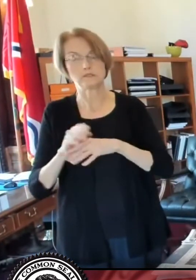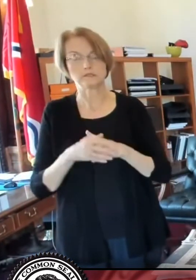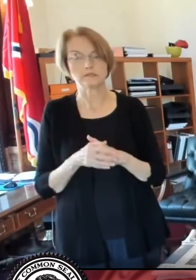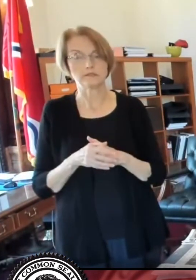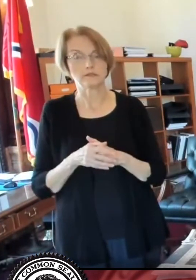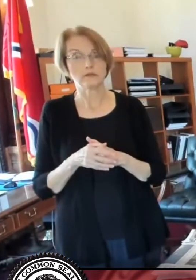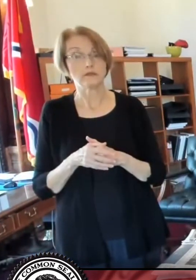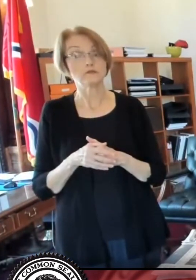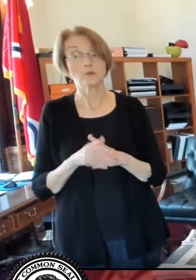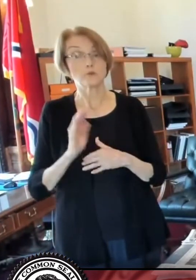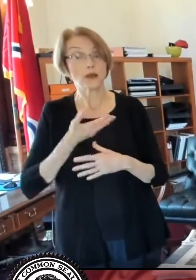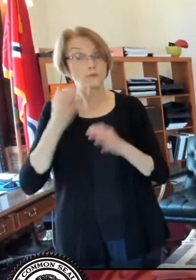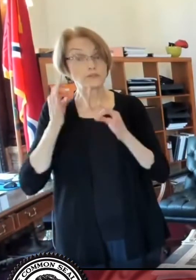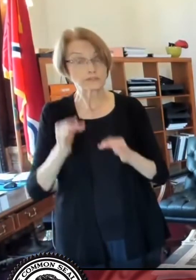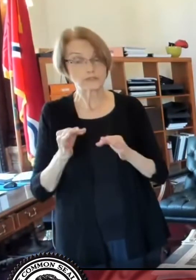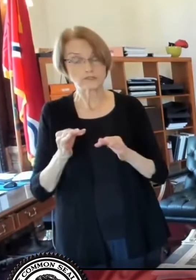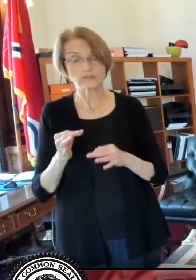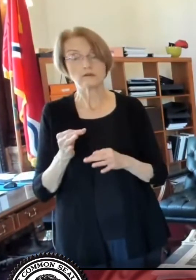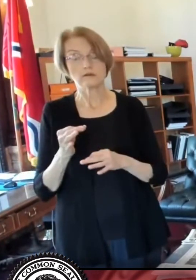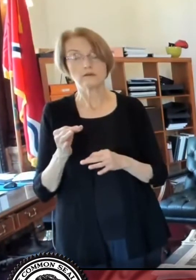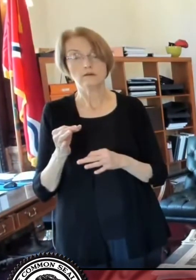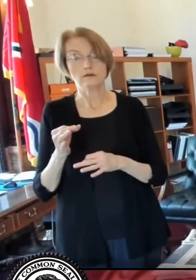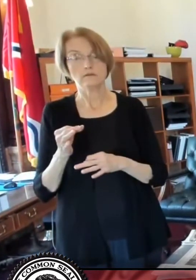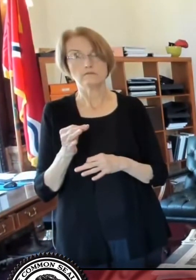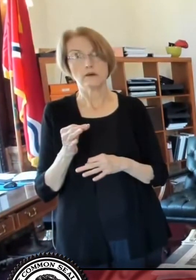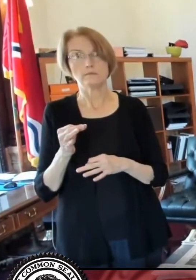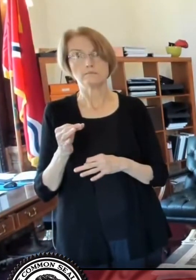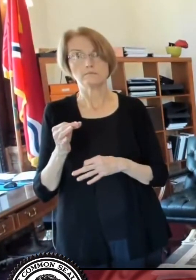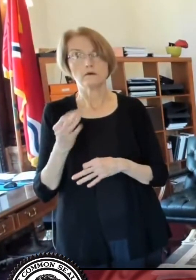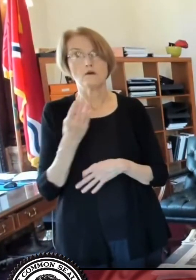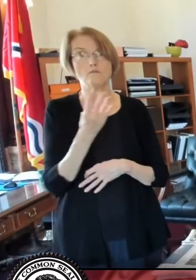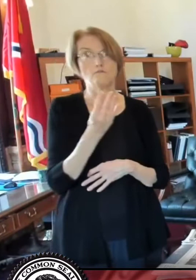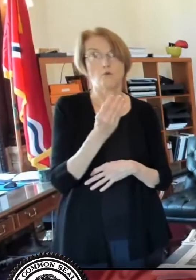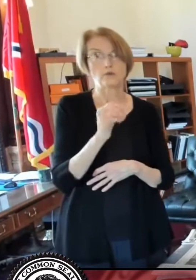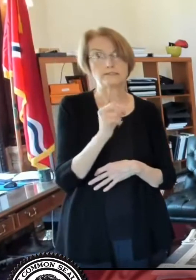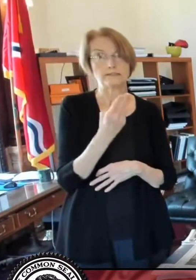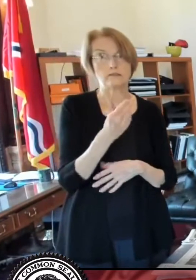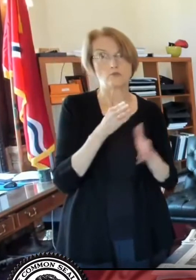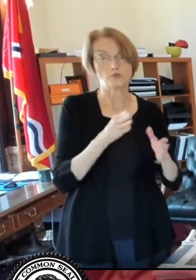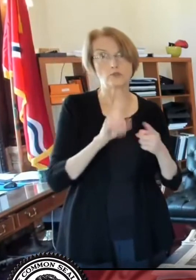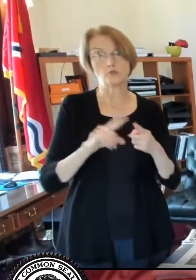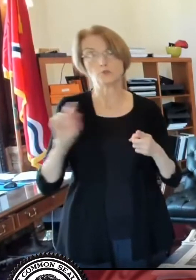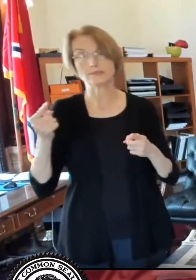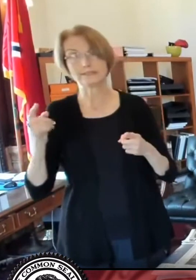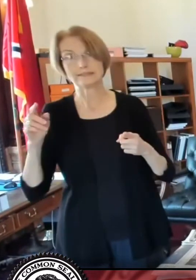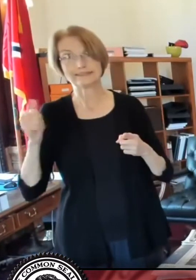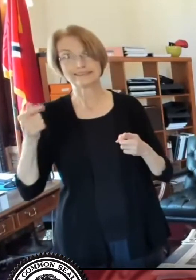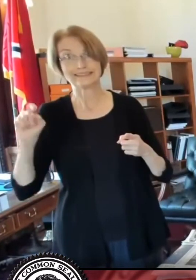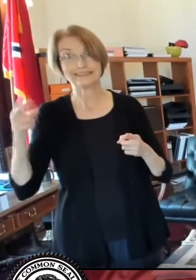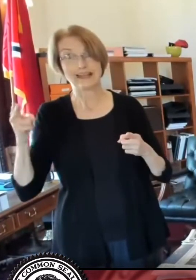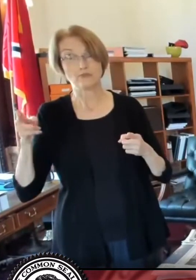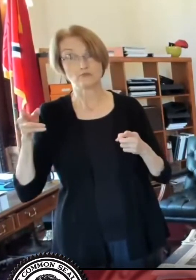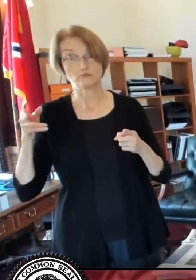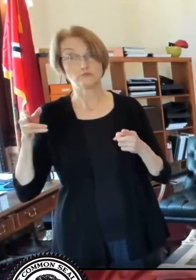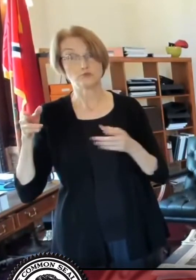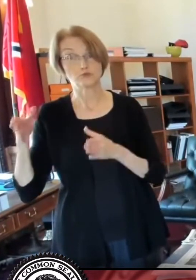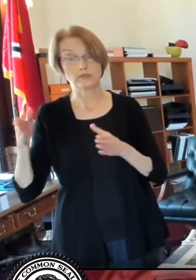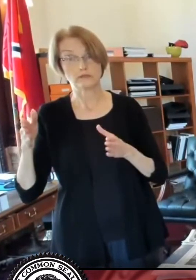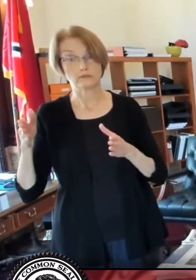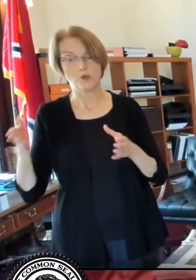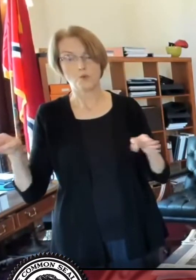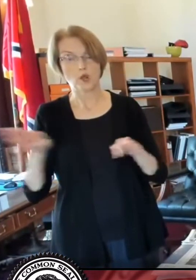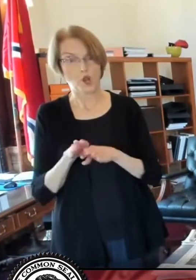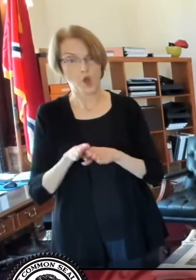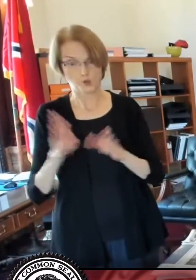from 14th to 10th, I think it was, pretty much completely. And then after about